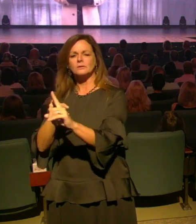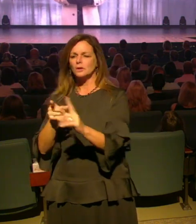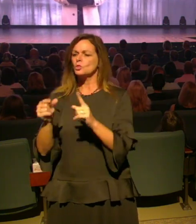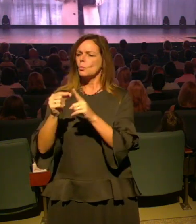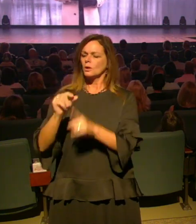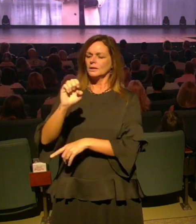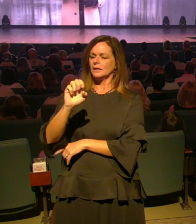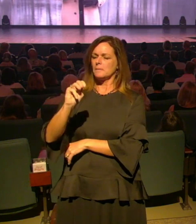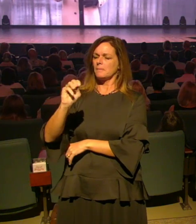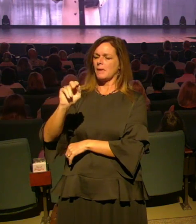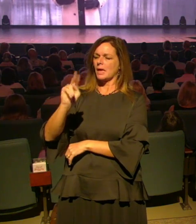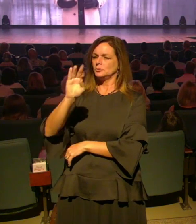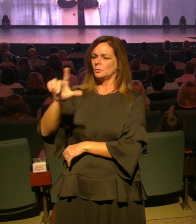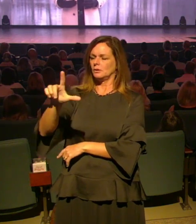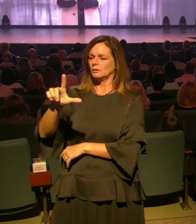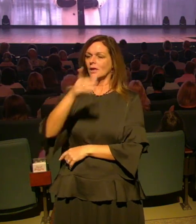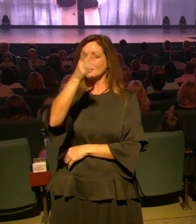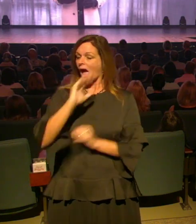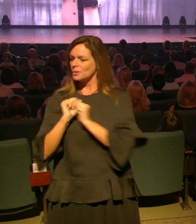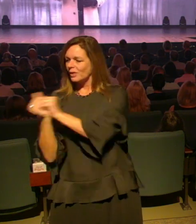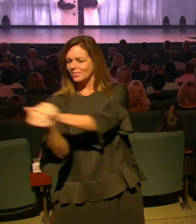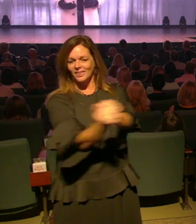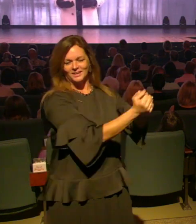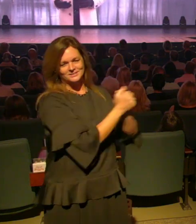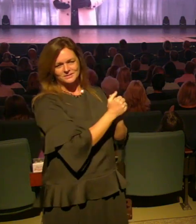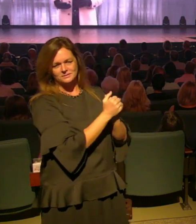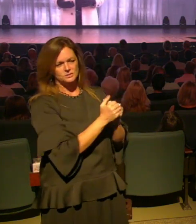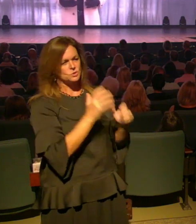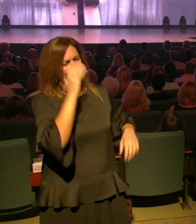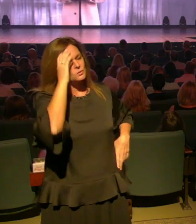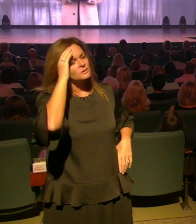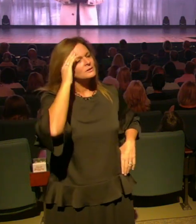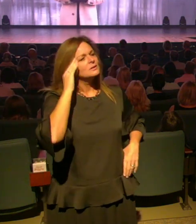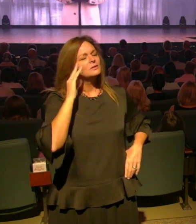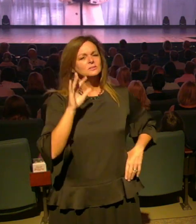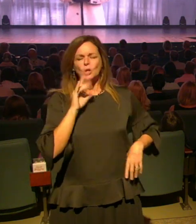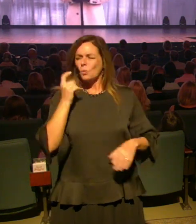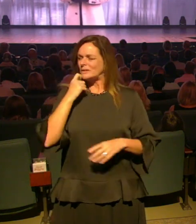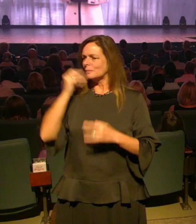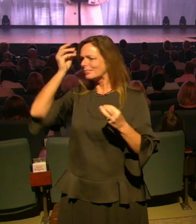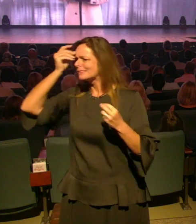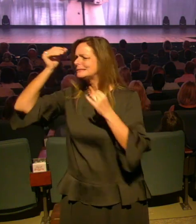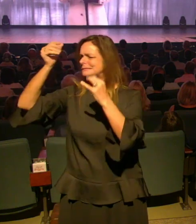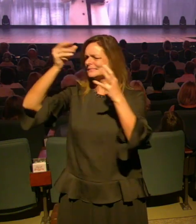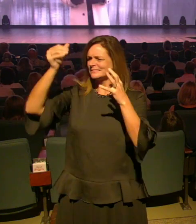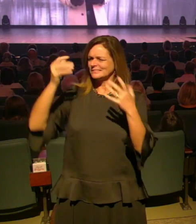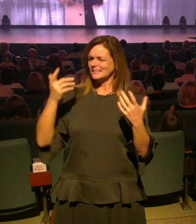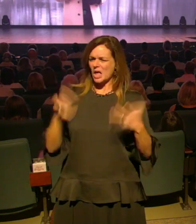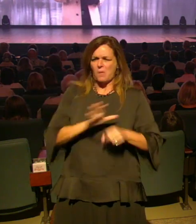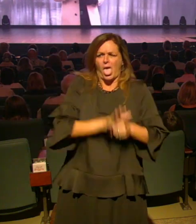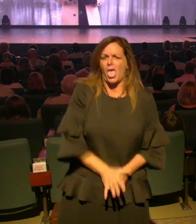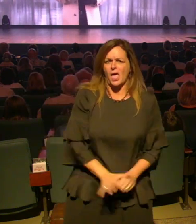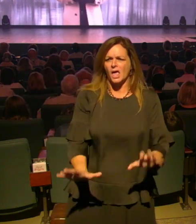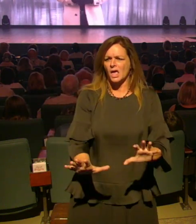means, God with us. But recently I've been giving all of this a whole lot more thought. What if I told you that